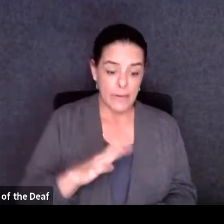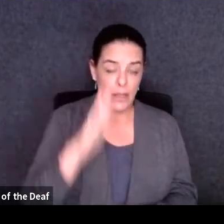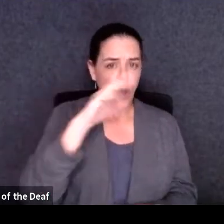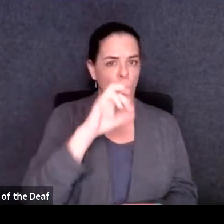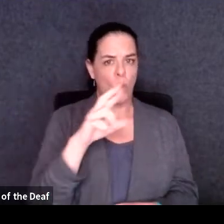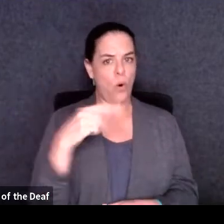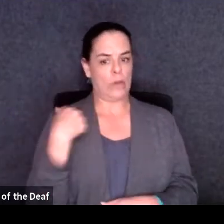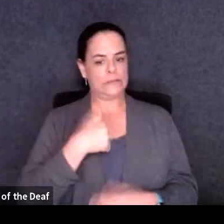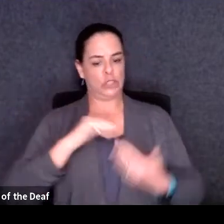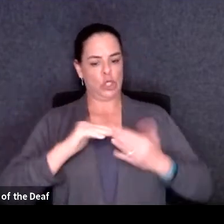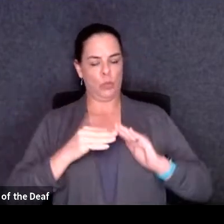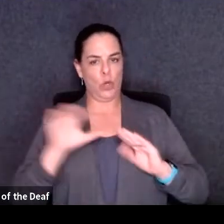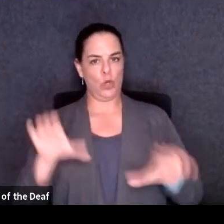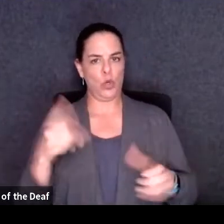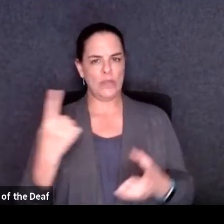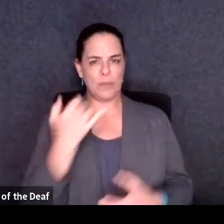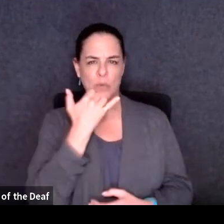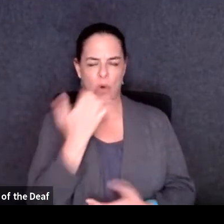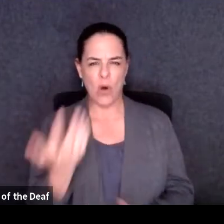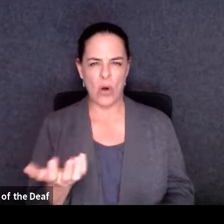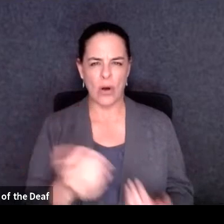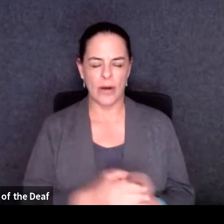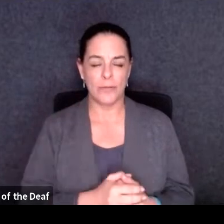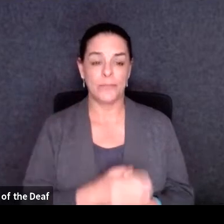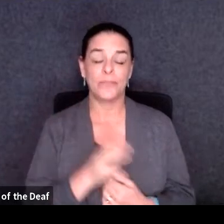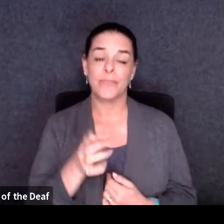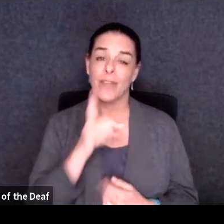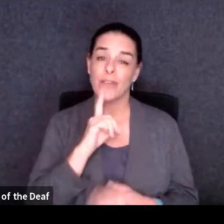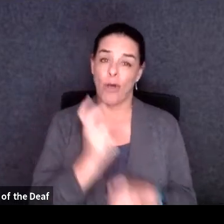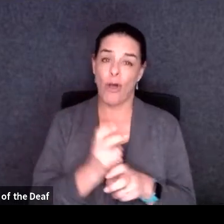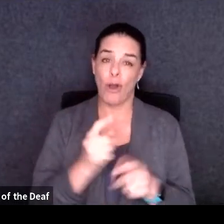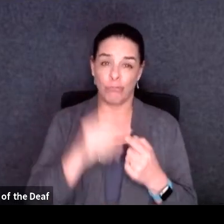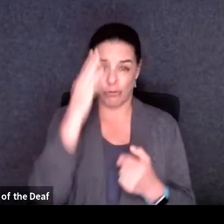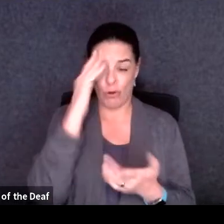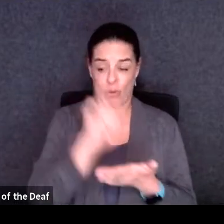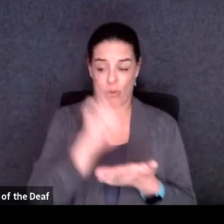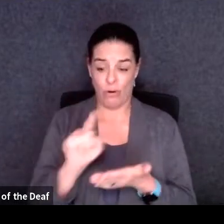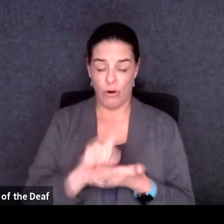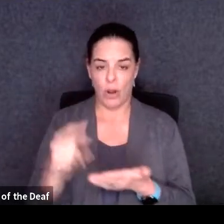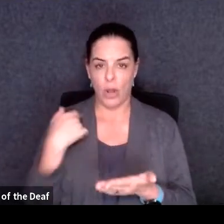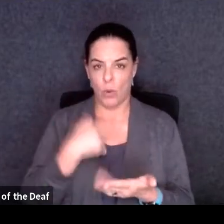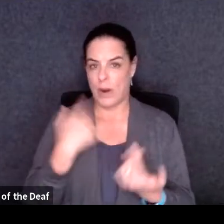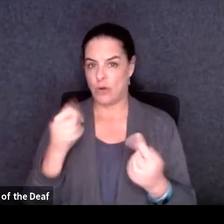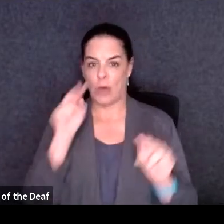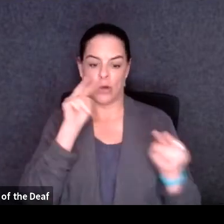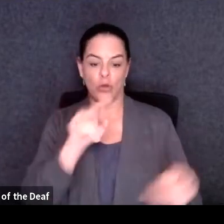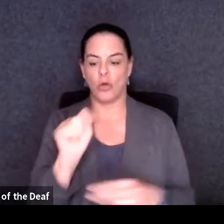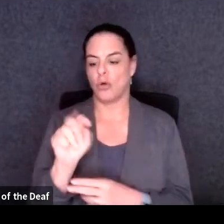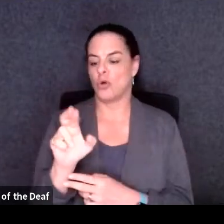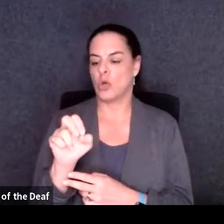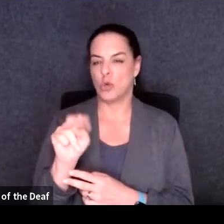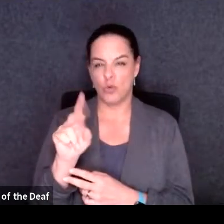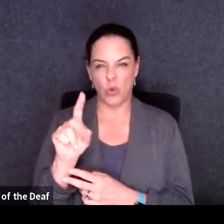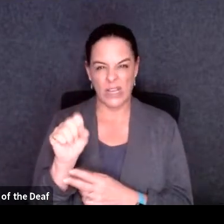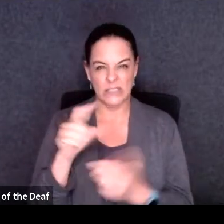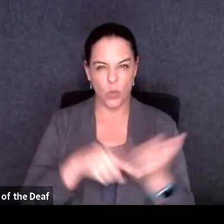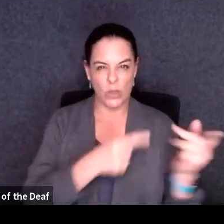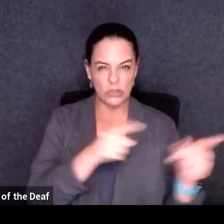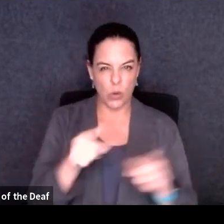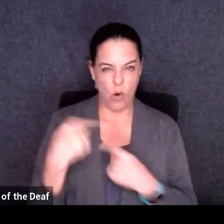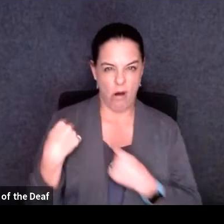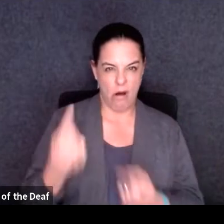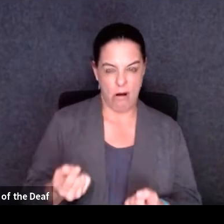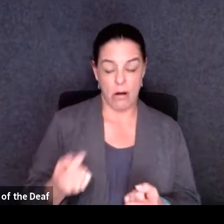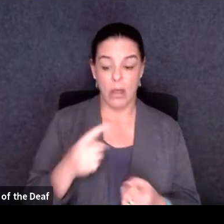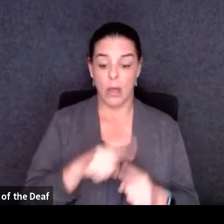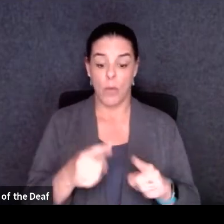as a community? It's hard to tell from week to week data. We tend to try to look at trends there, but we can say that from the